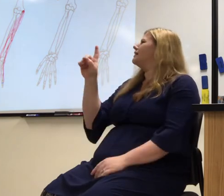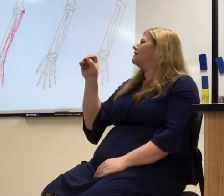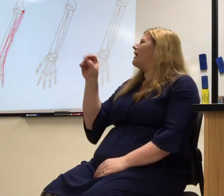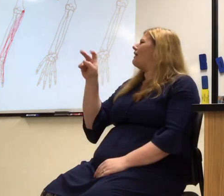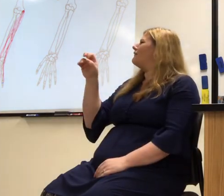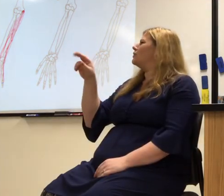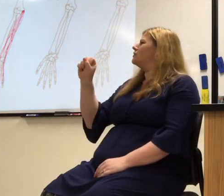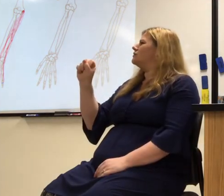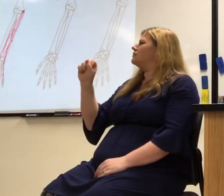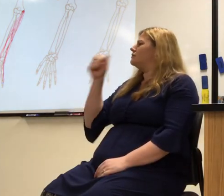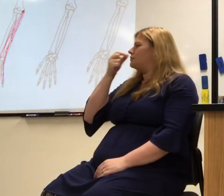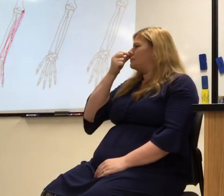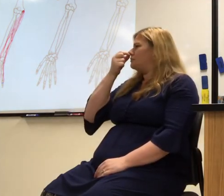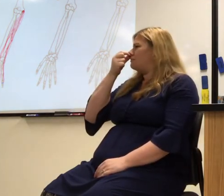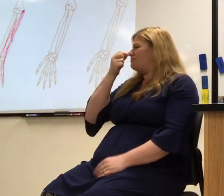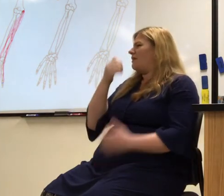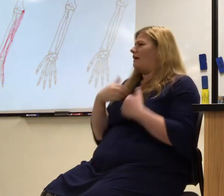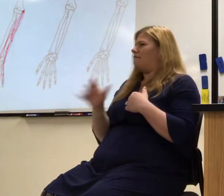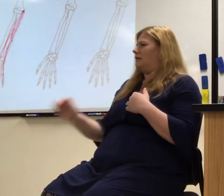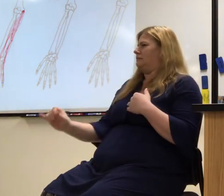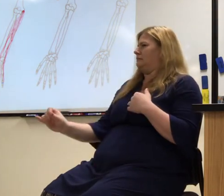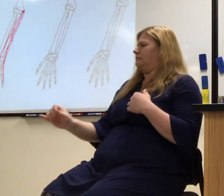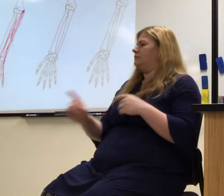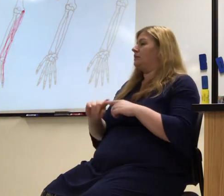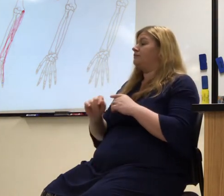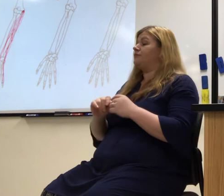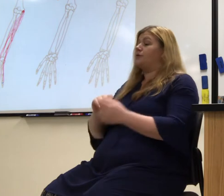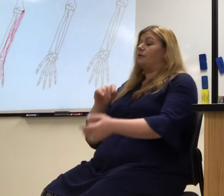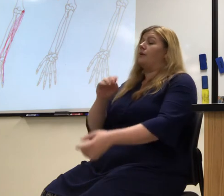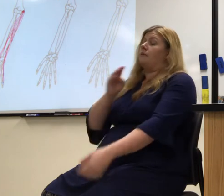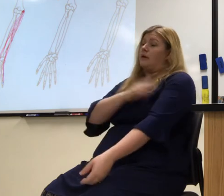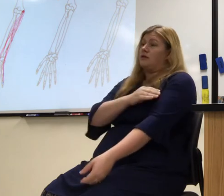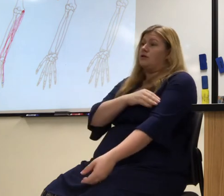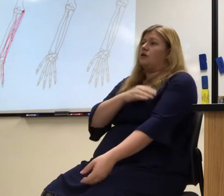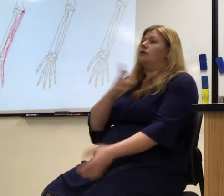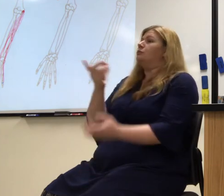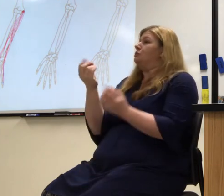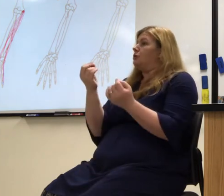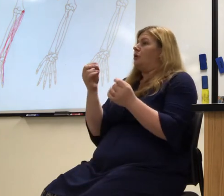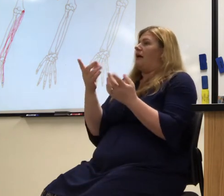The muscle flexes the digits. That's basically it. Let's move on.